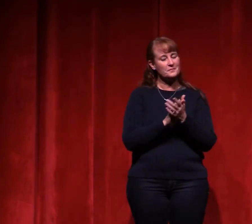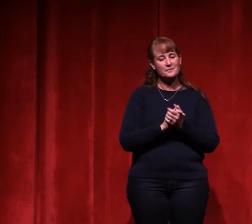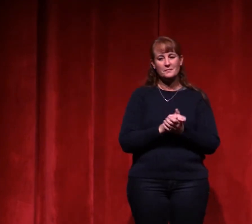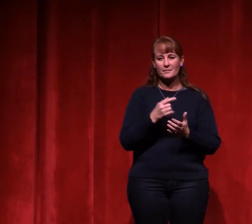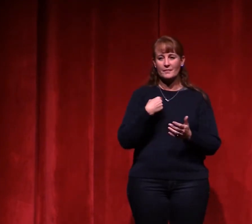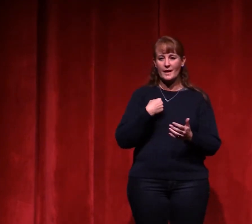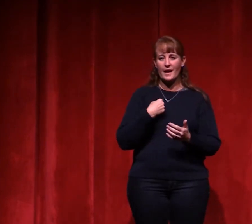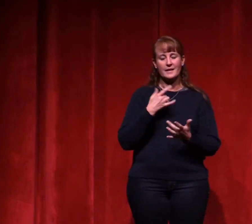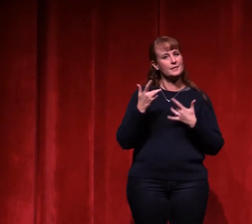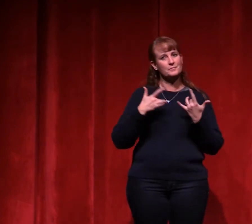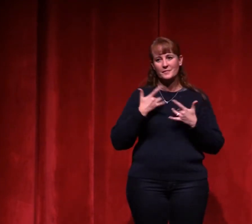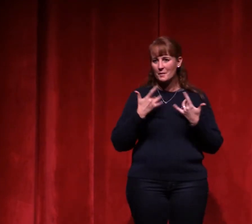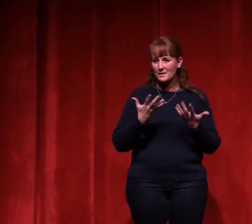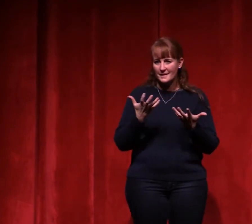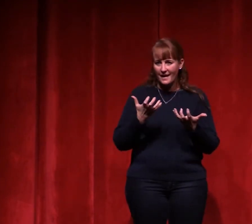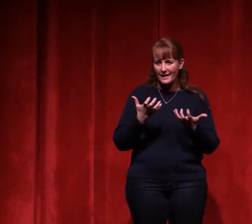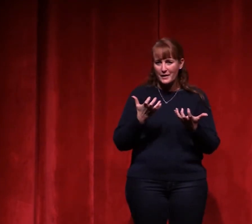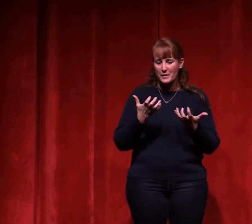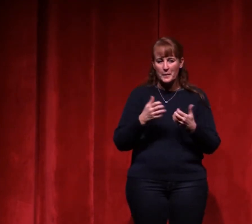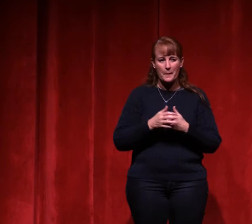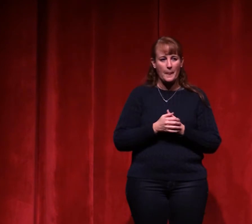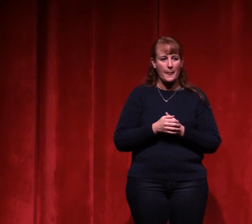And I can't wait.